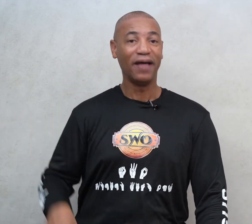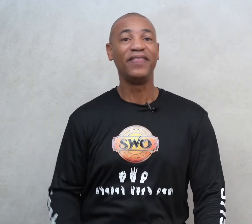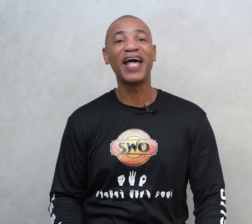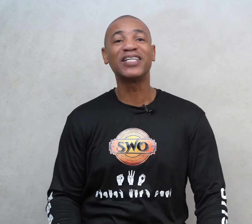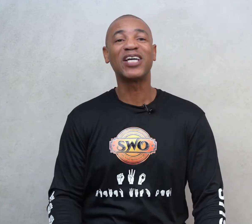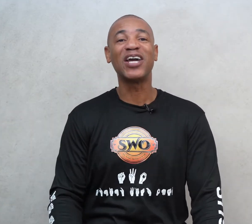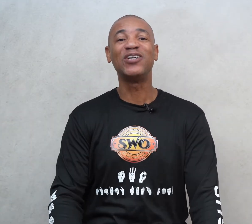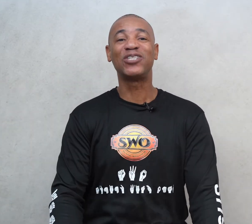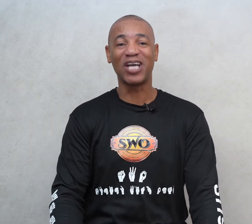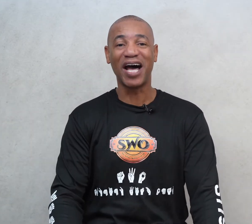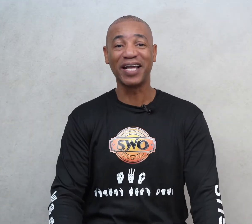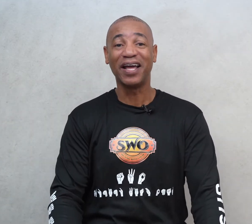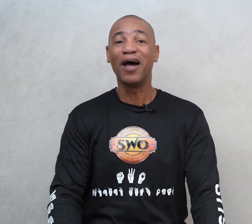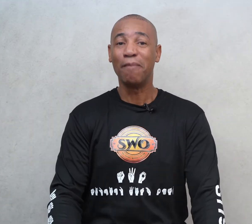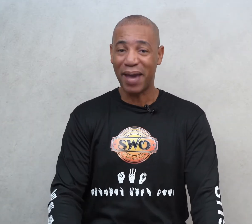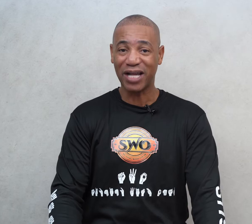That is how you sign mansion.